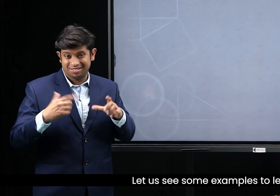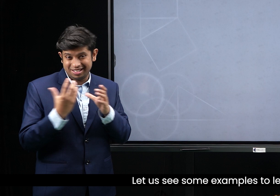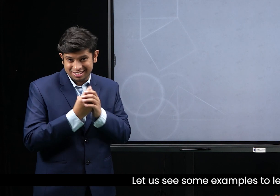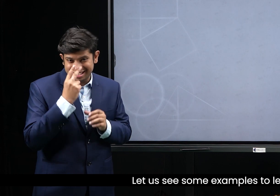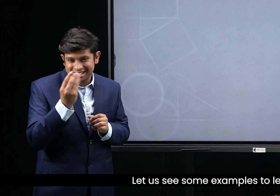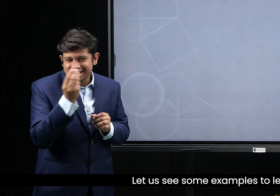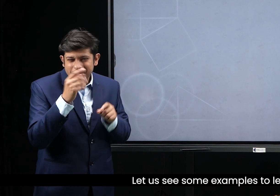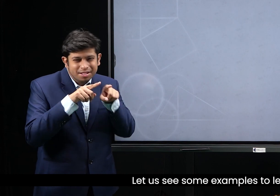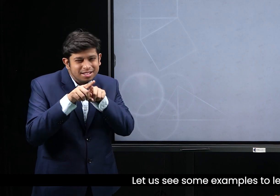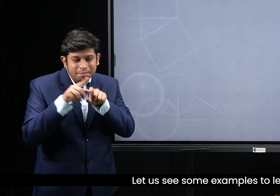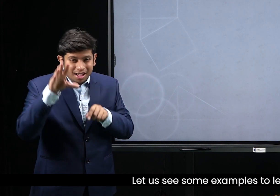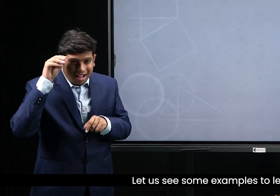us see some examples to learn it.